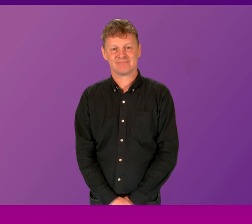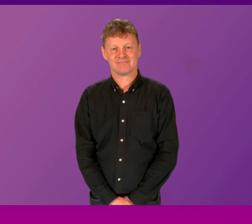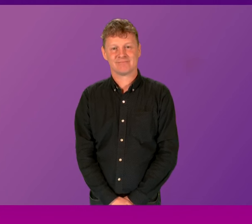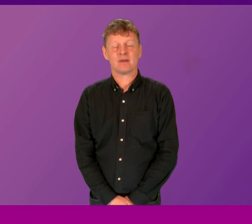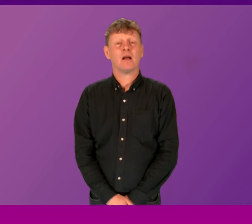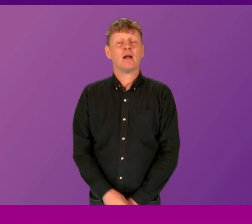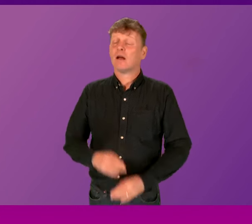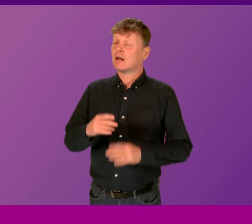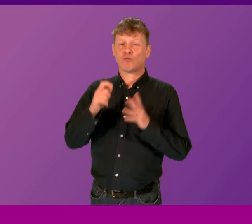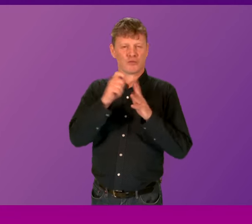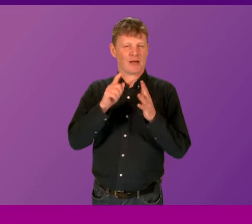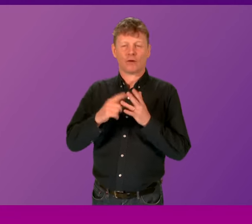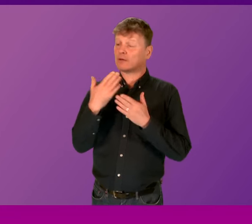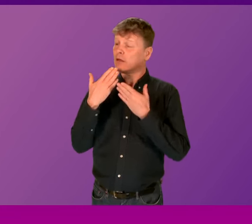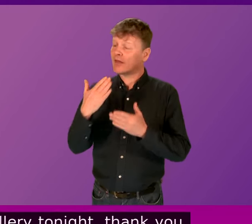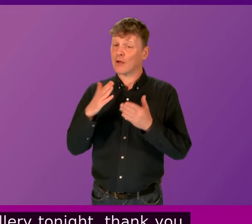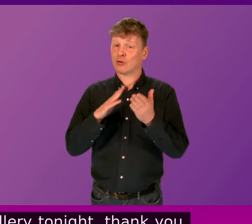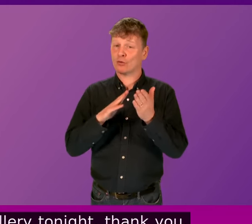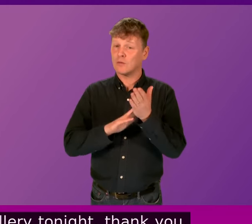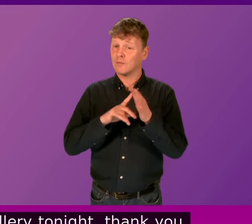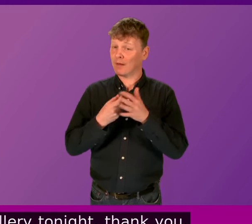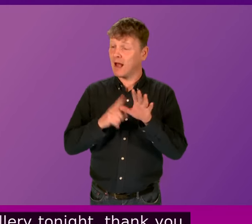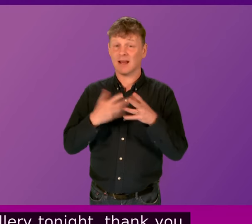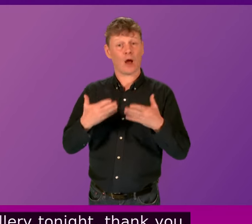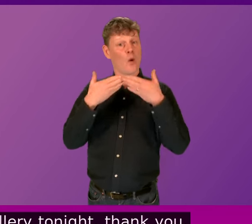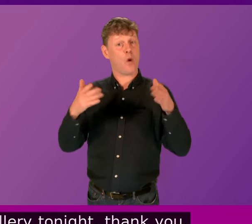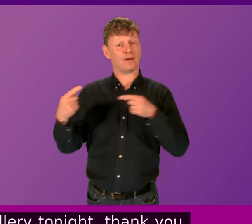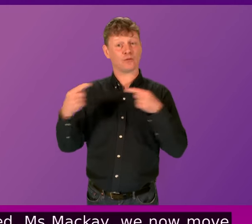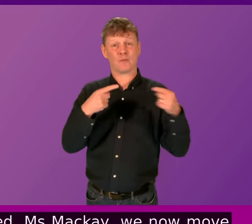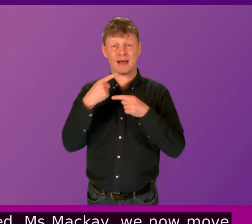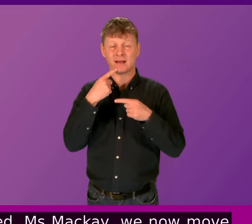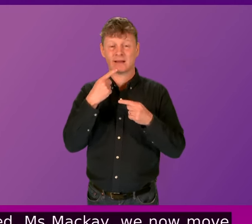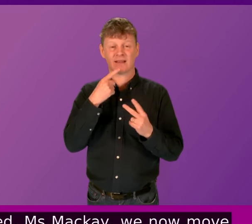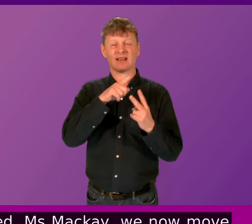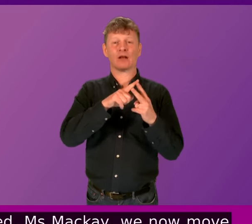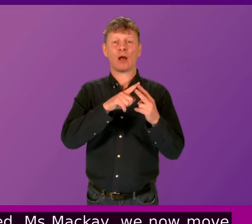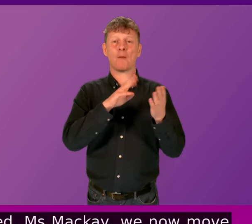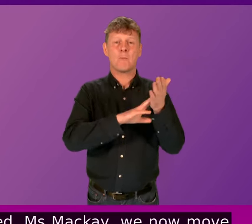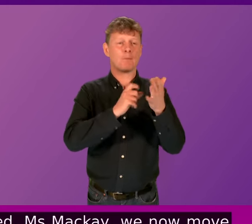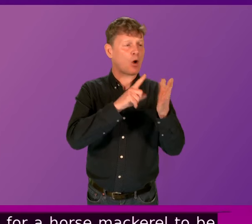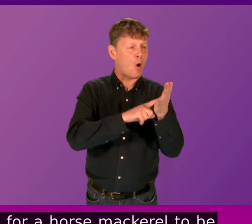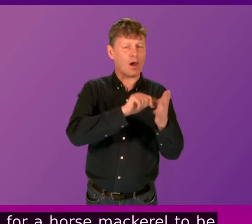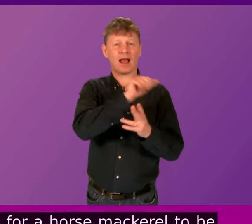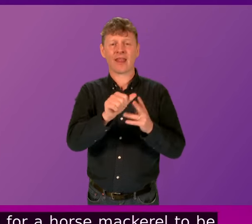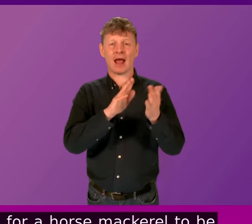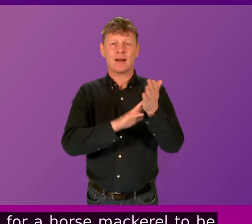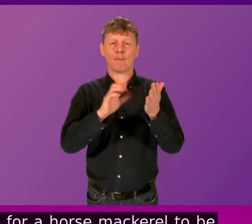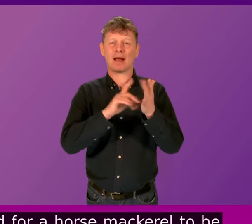Thank you very much indeed, Ms Mackay. We now move to the open debate. I call first Ros McCall to be followed by Stuart McMillan, around about 4 minutes. Ms